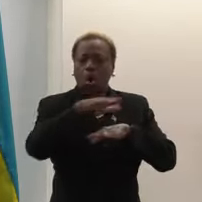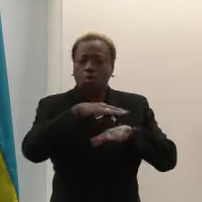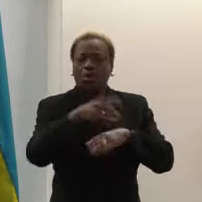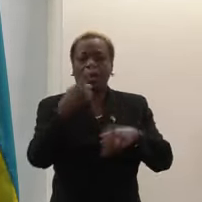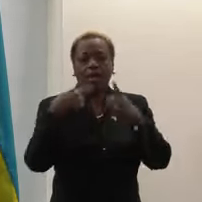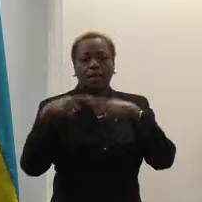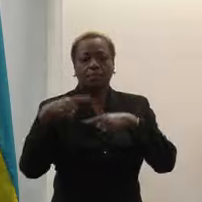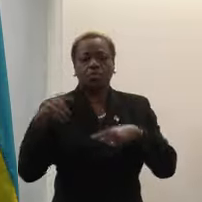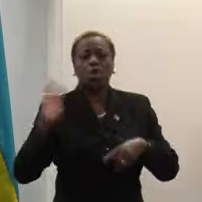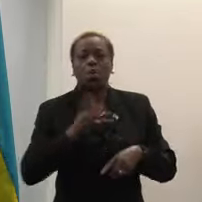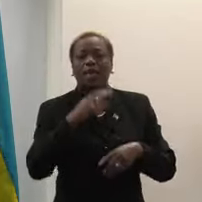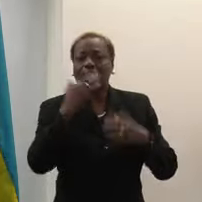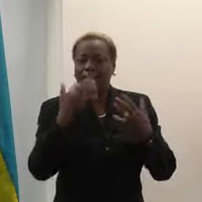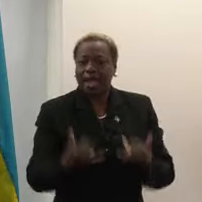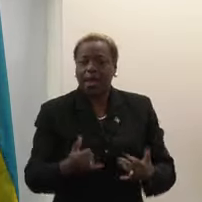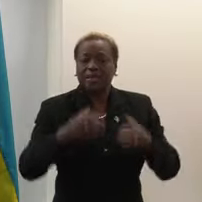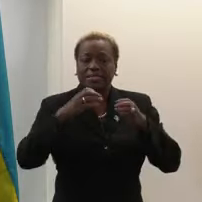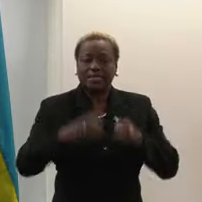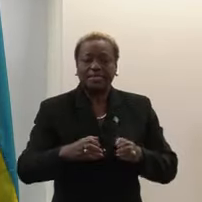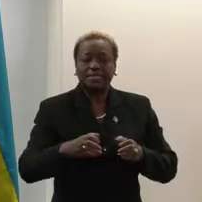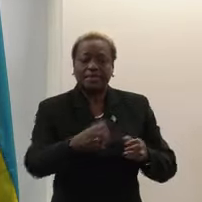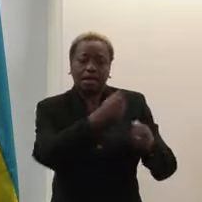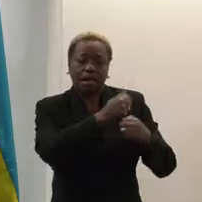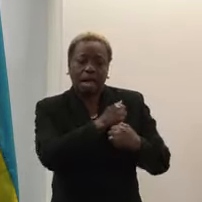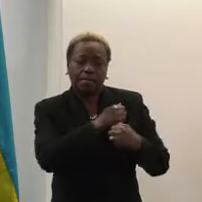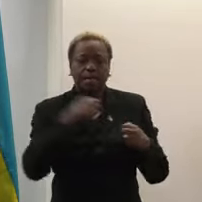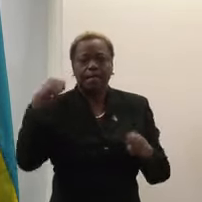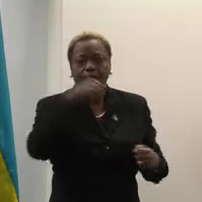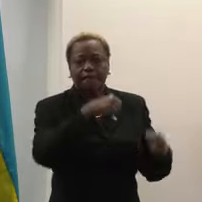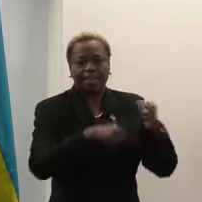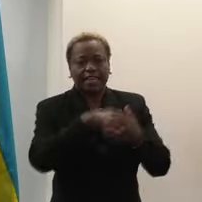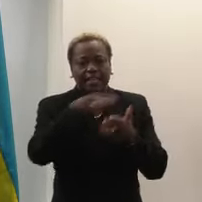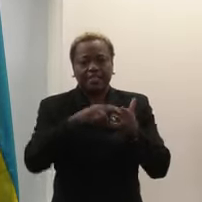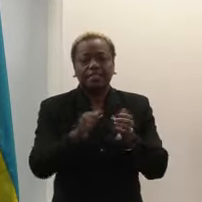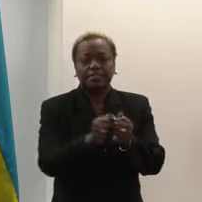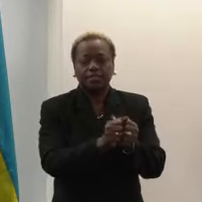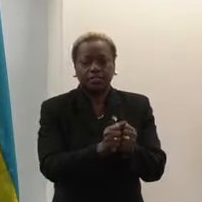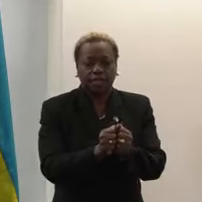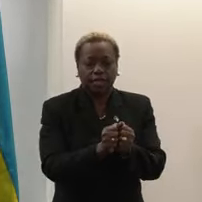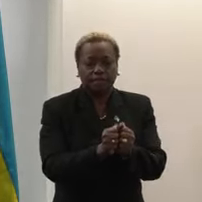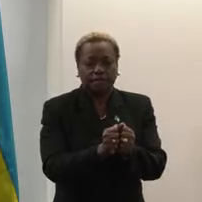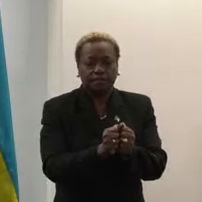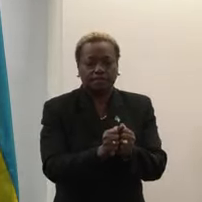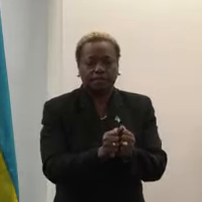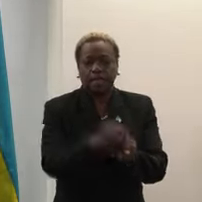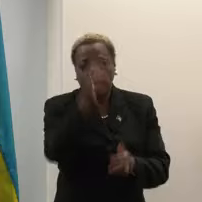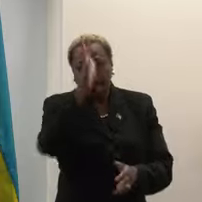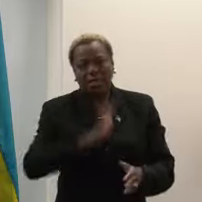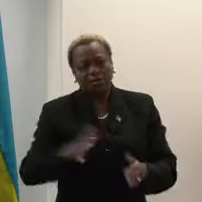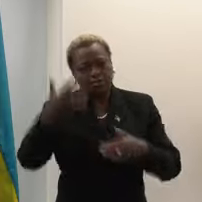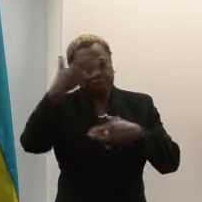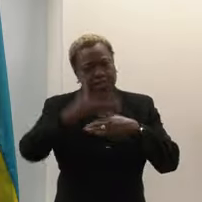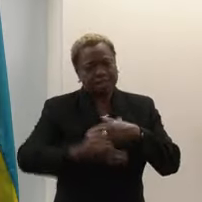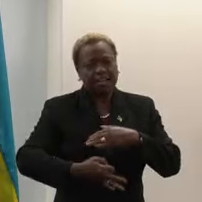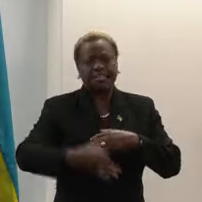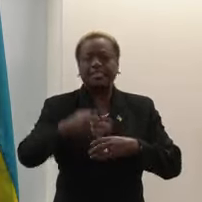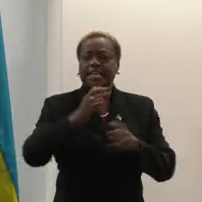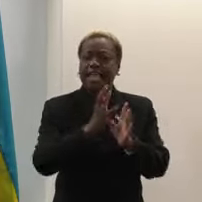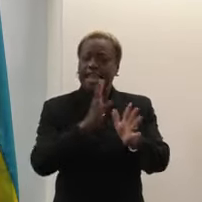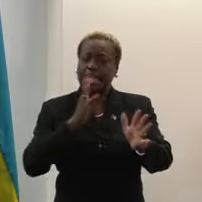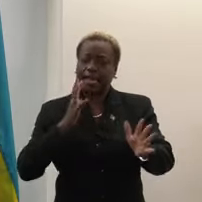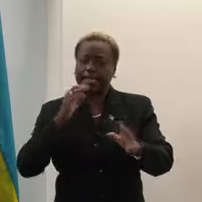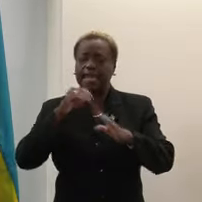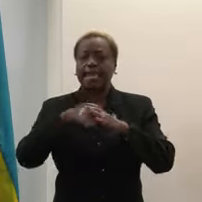now a citizen army fighting this together. Many on the front lines in